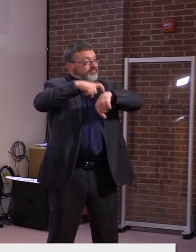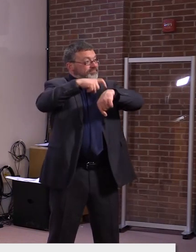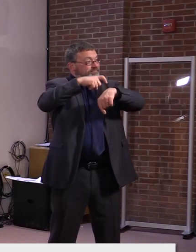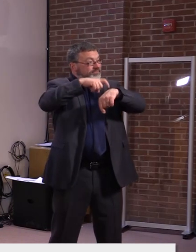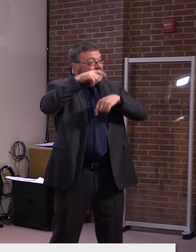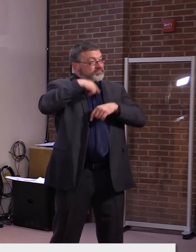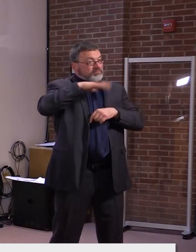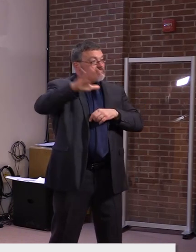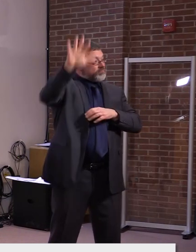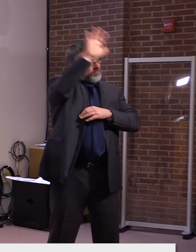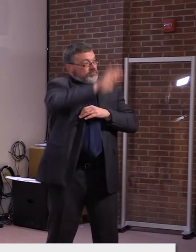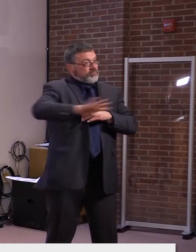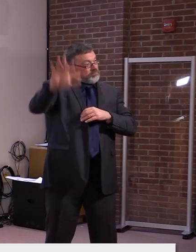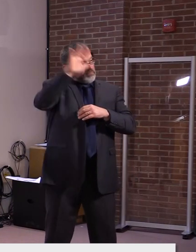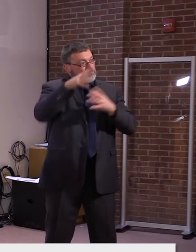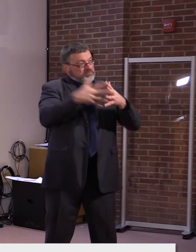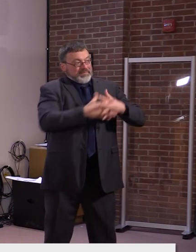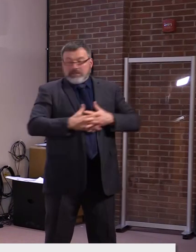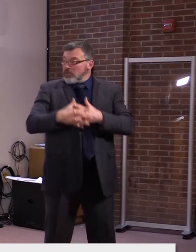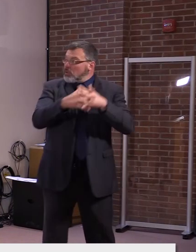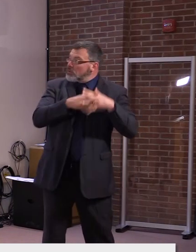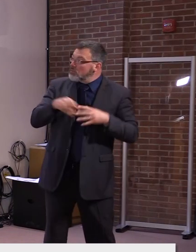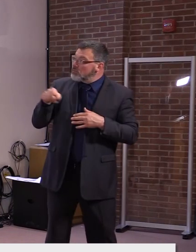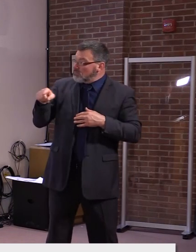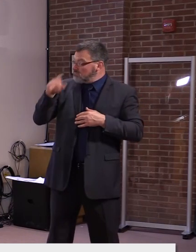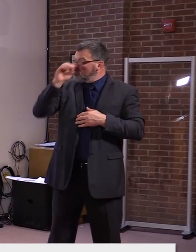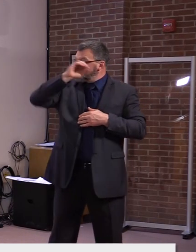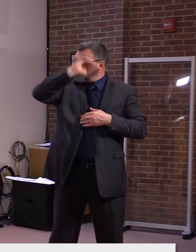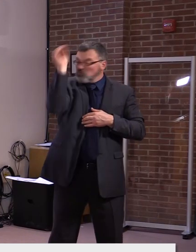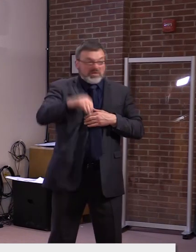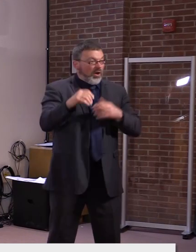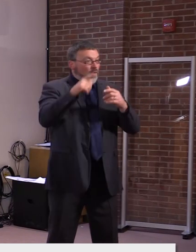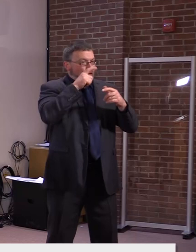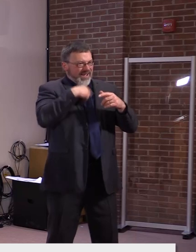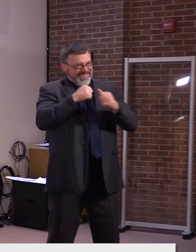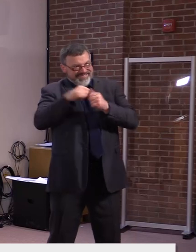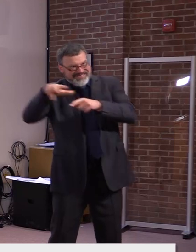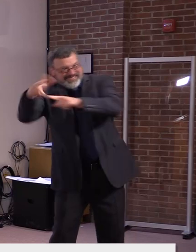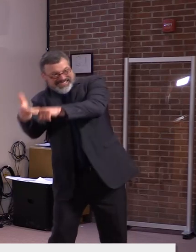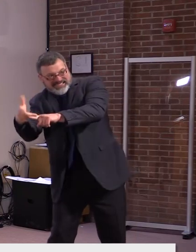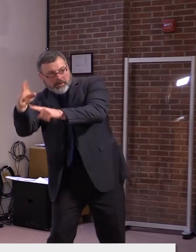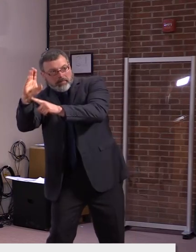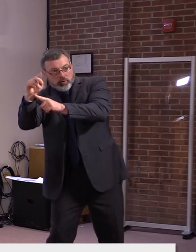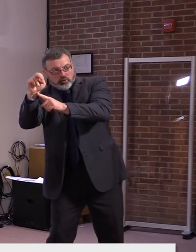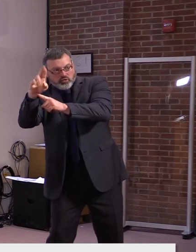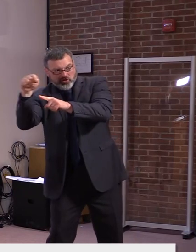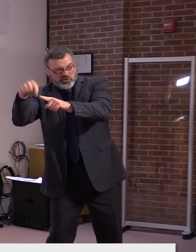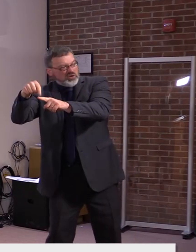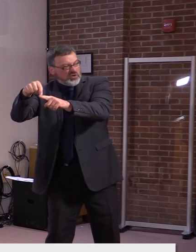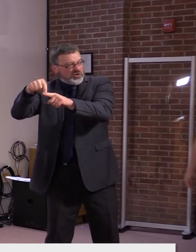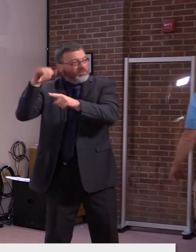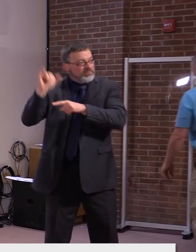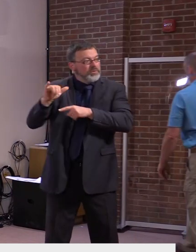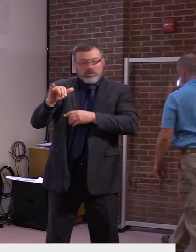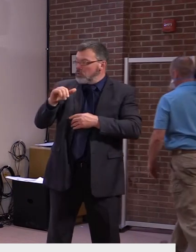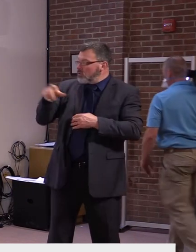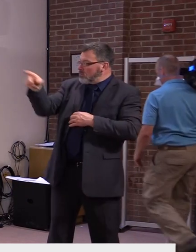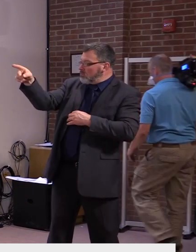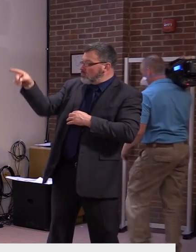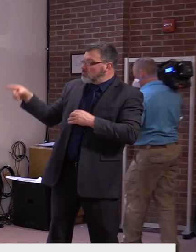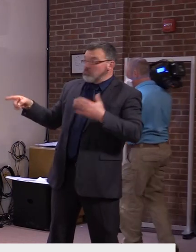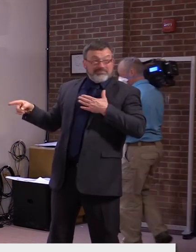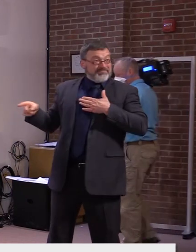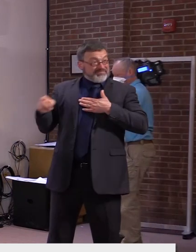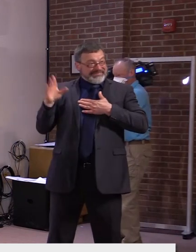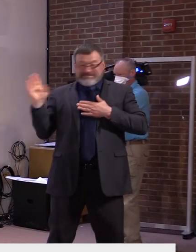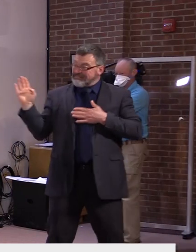of booster doses and where states are sort of comparing to each other, where they are ranking. You'll see